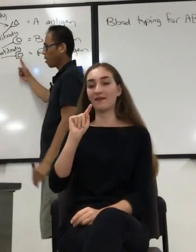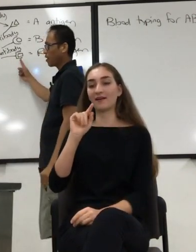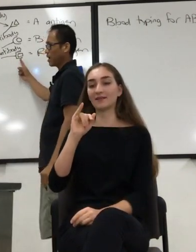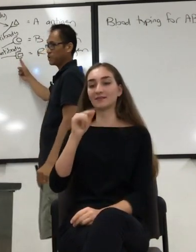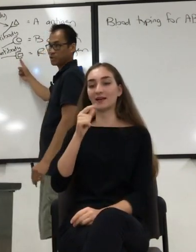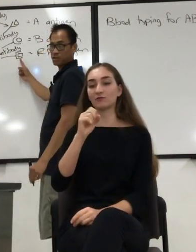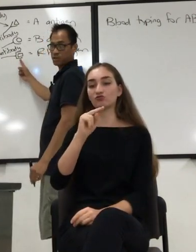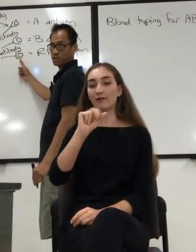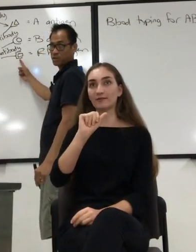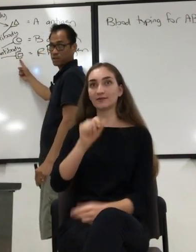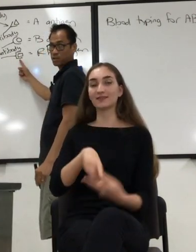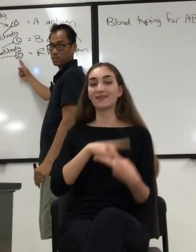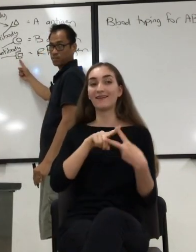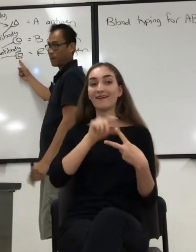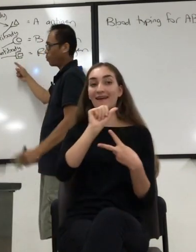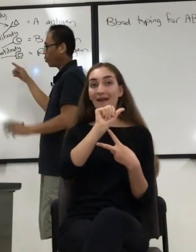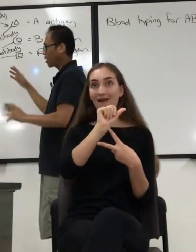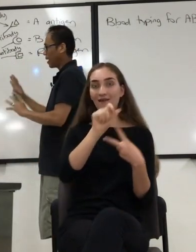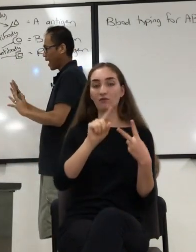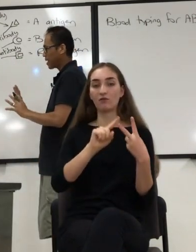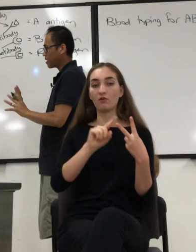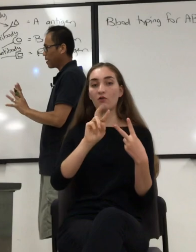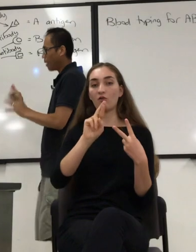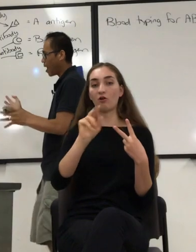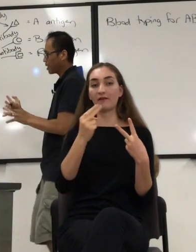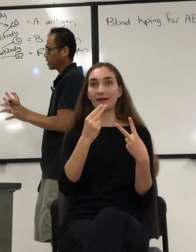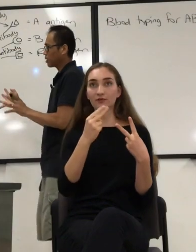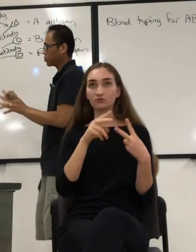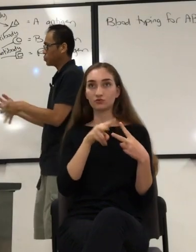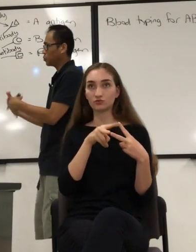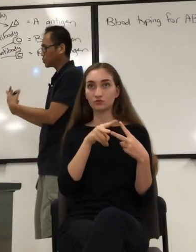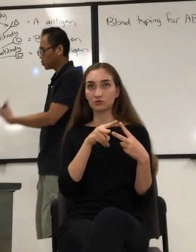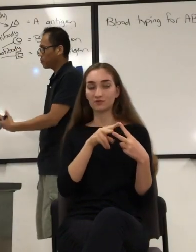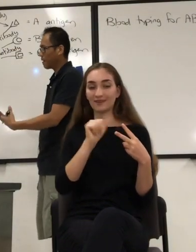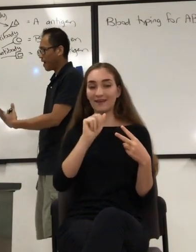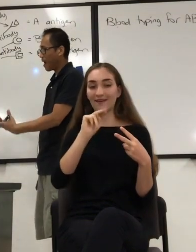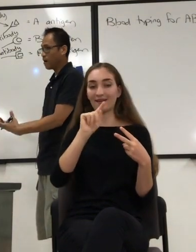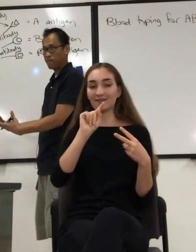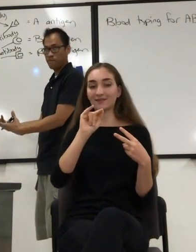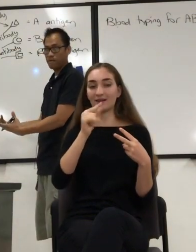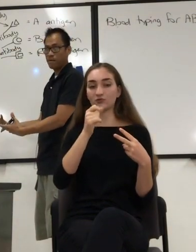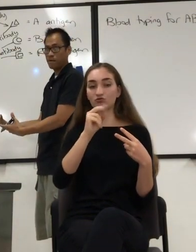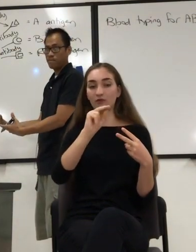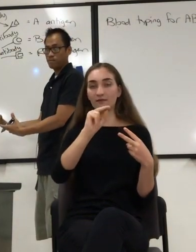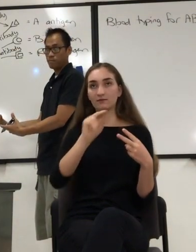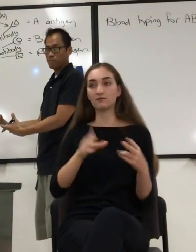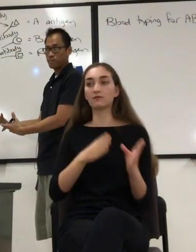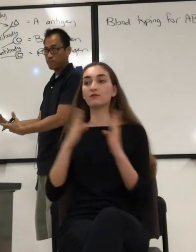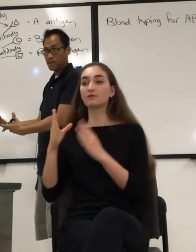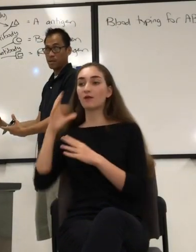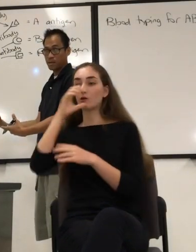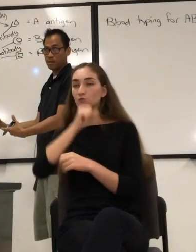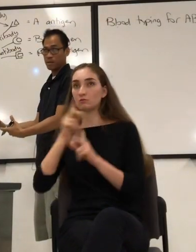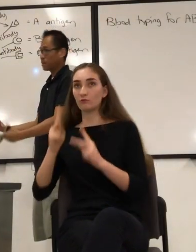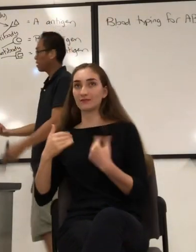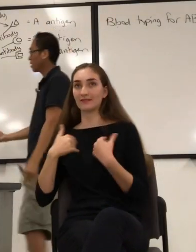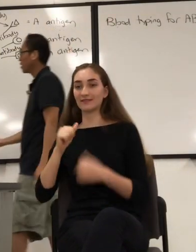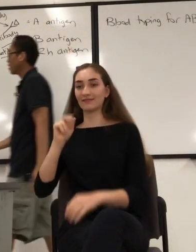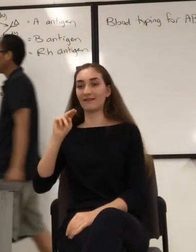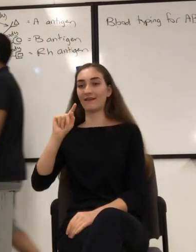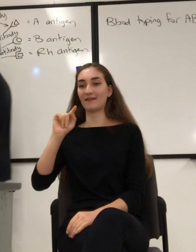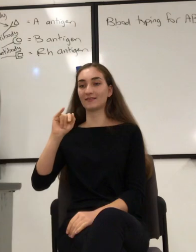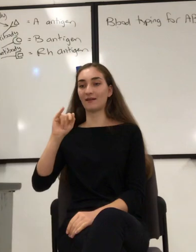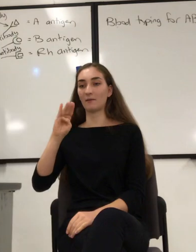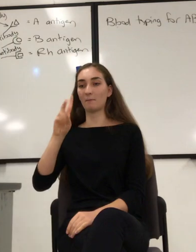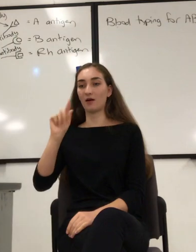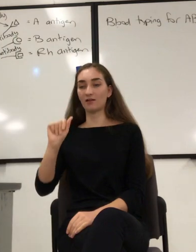and the RH. And what antibody should you assume they have? B.